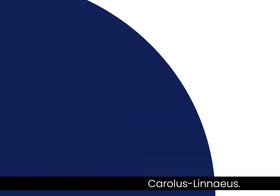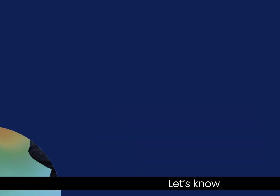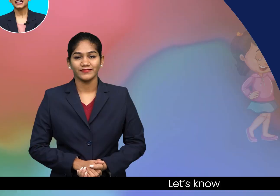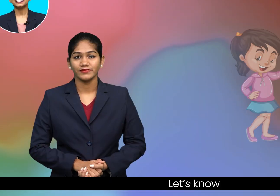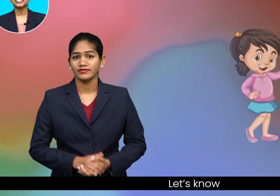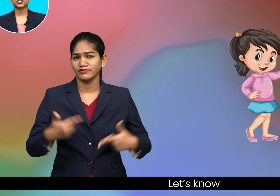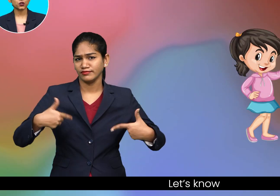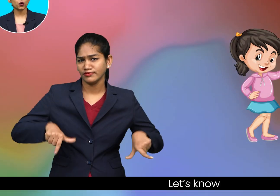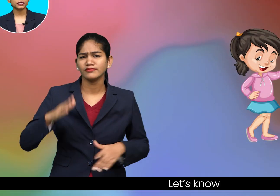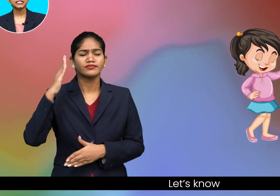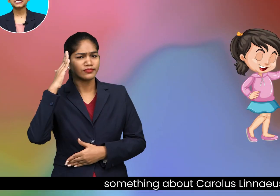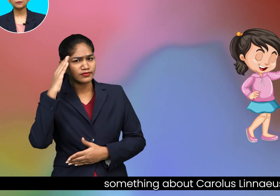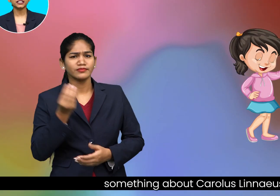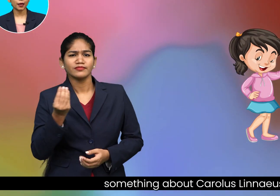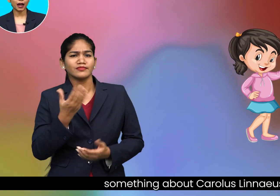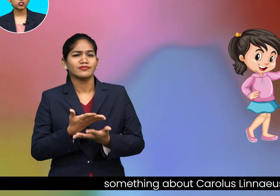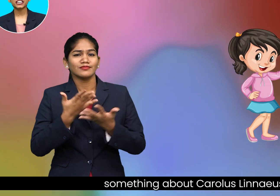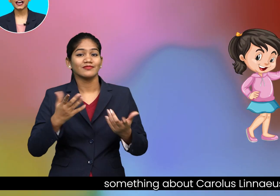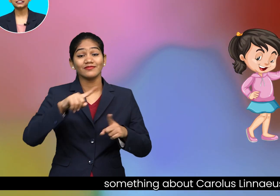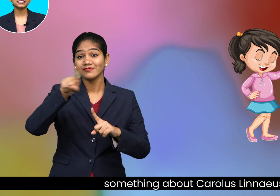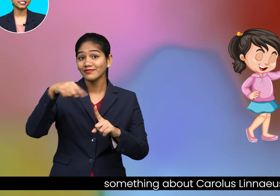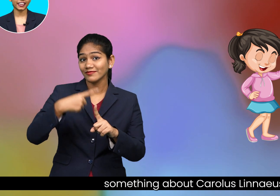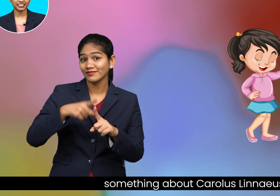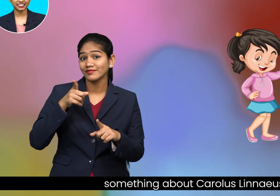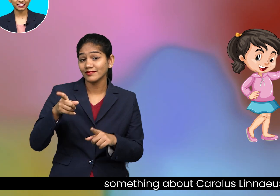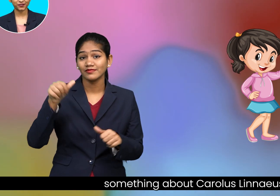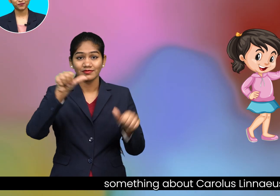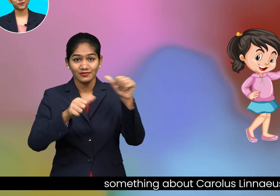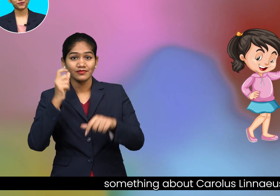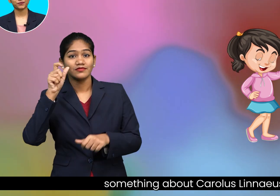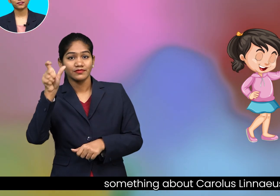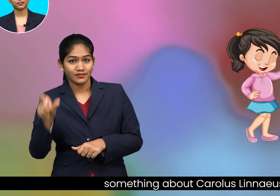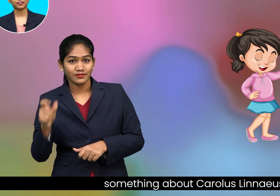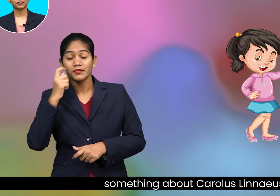Let's know something about Carlos Linnaeus.